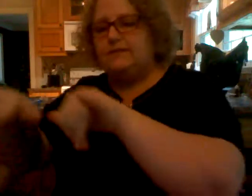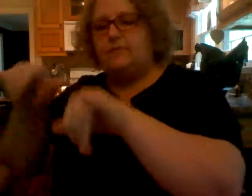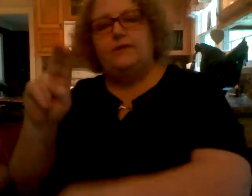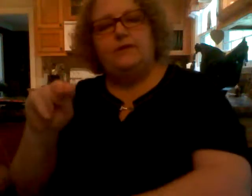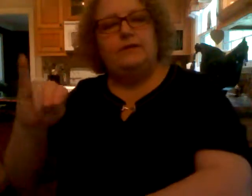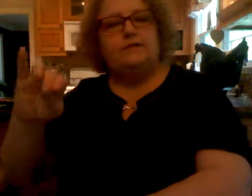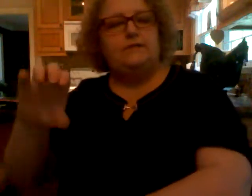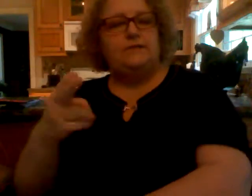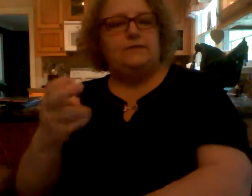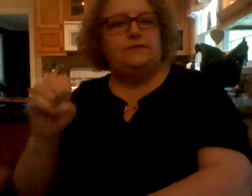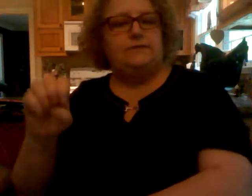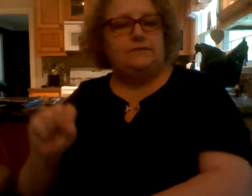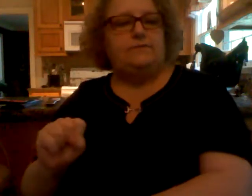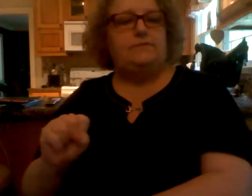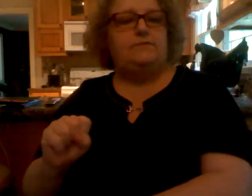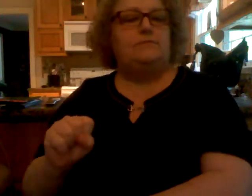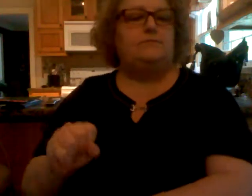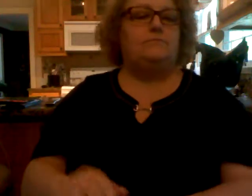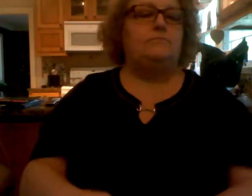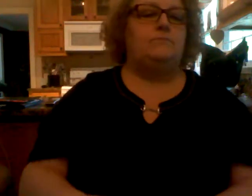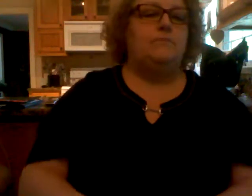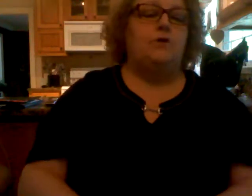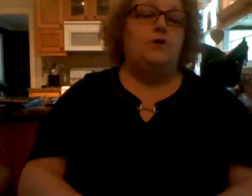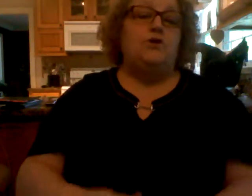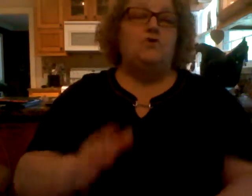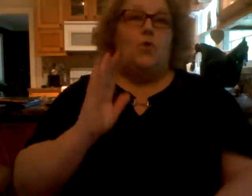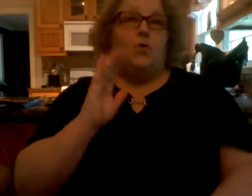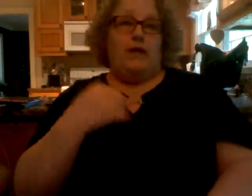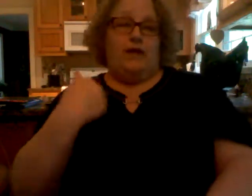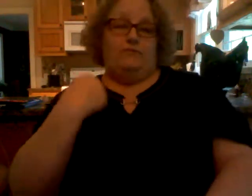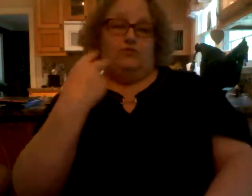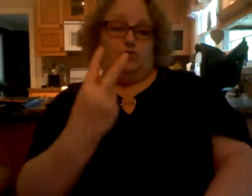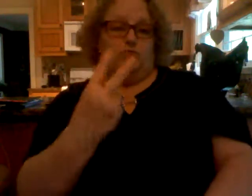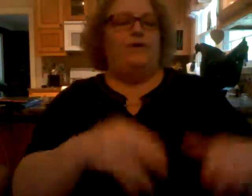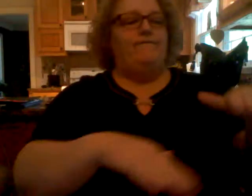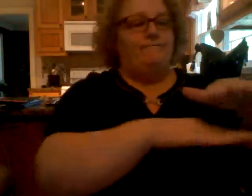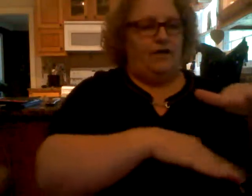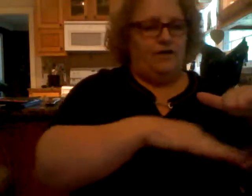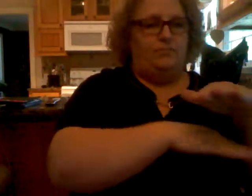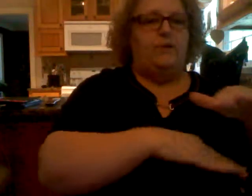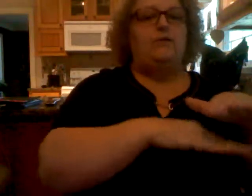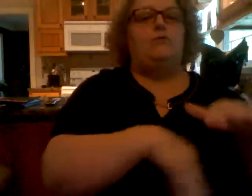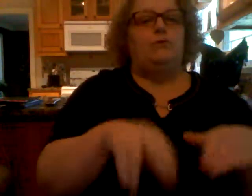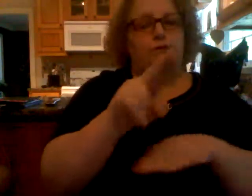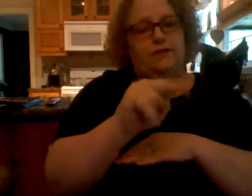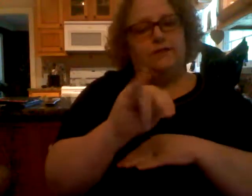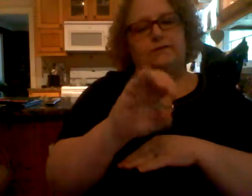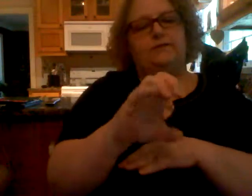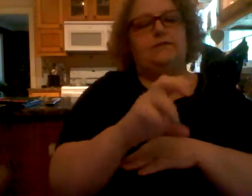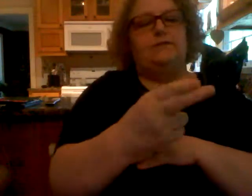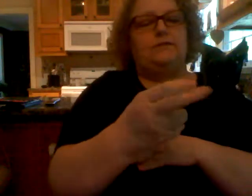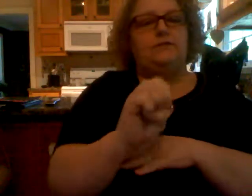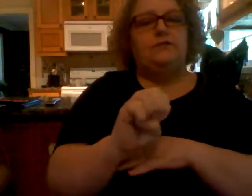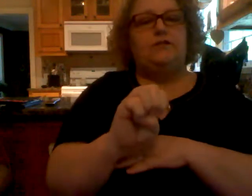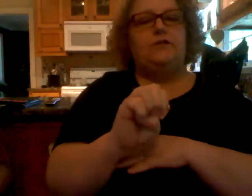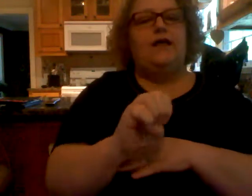study when we talk about competition. A fundamental niche and a realized niche. A fundamental niche is the entire range that you